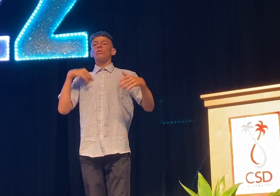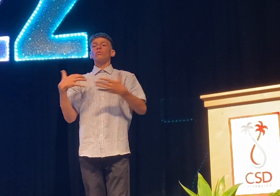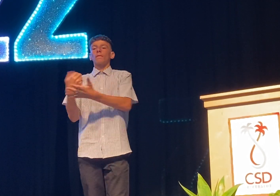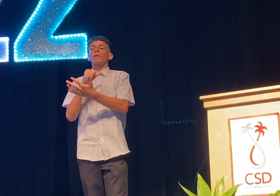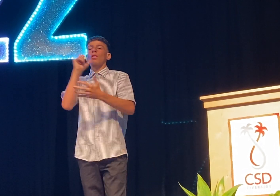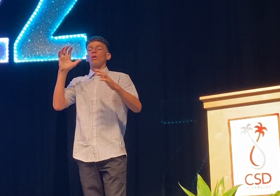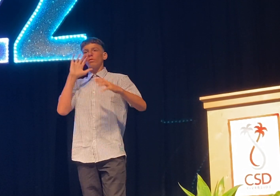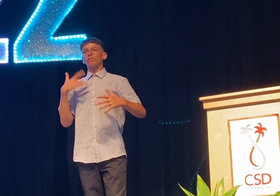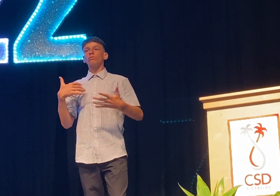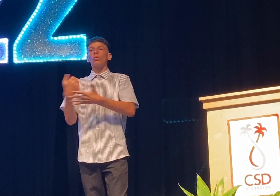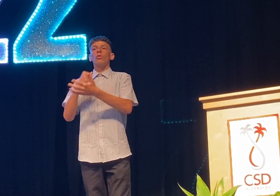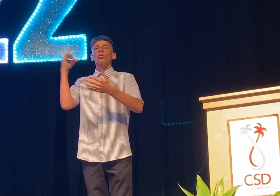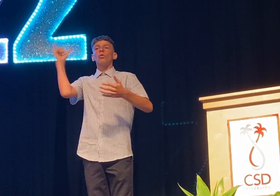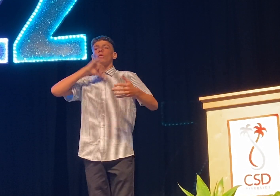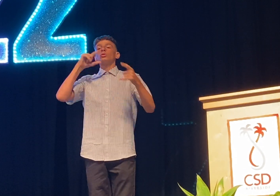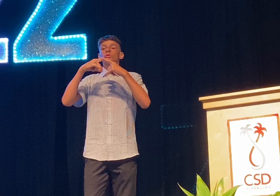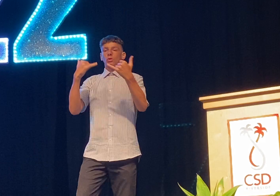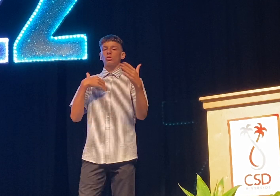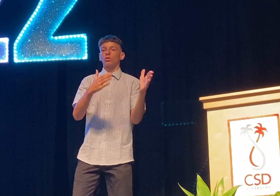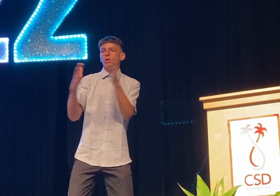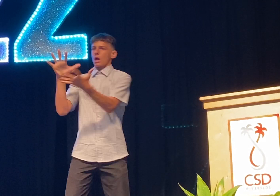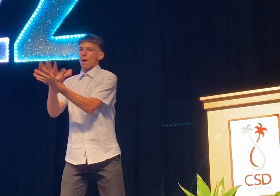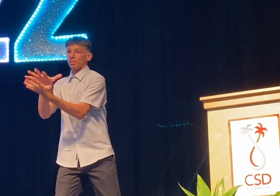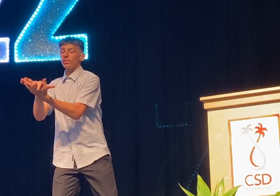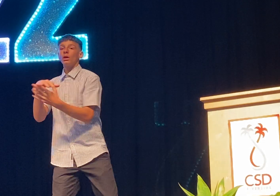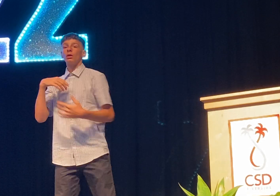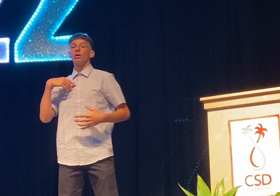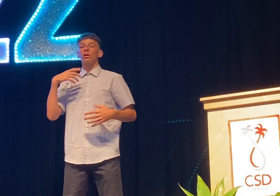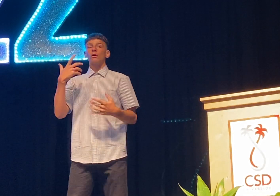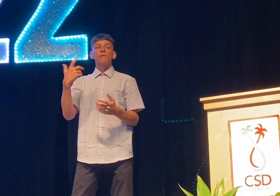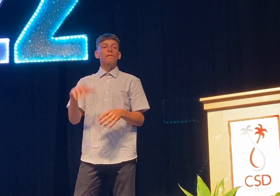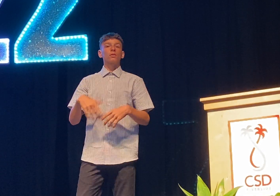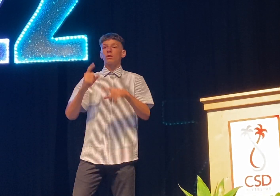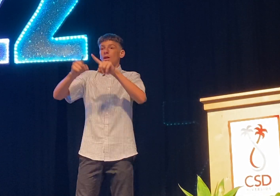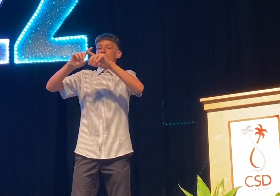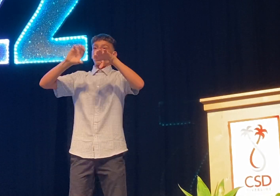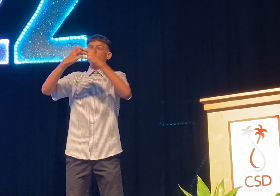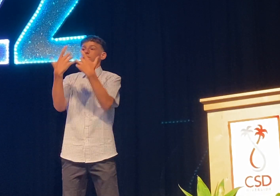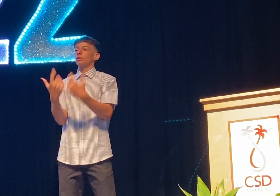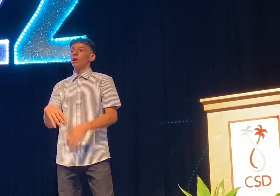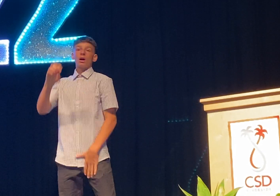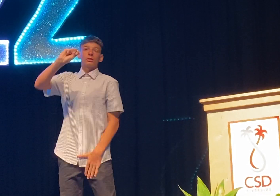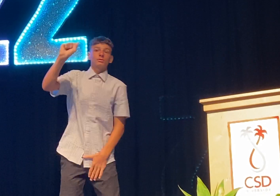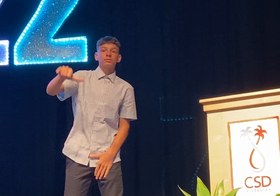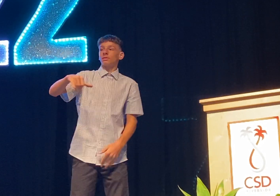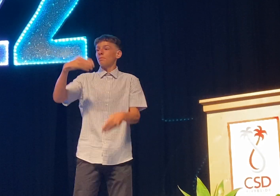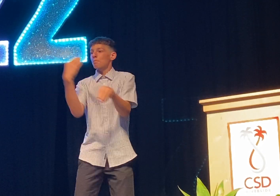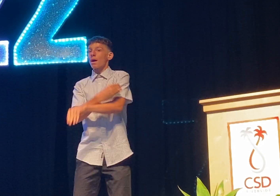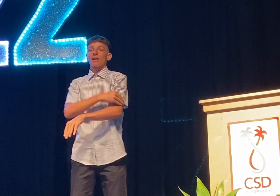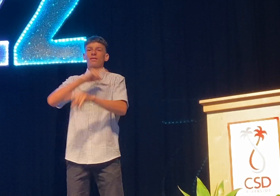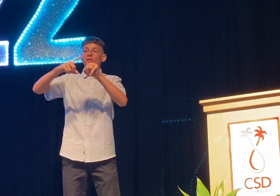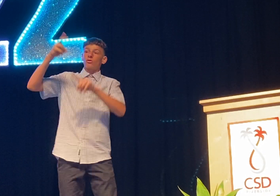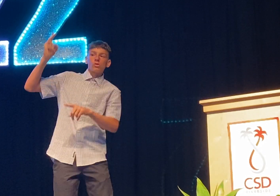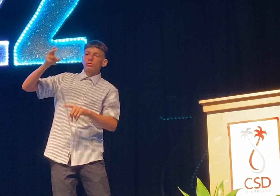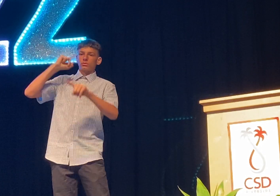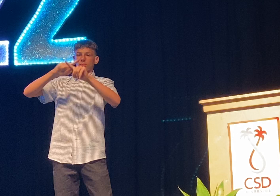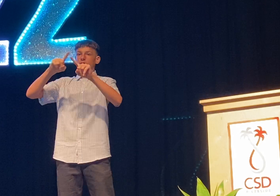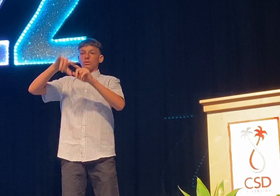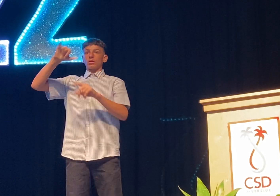At the end of the game, I feel like it's been worth it. It feels like I've earned it. Now with academics, if there's different essays or math or